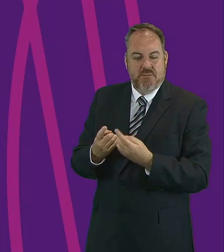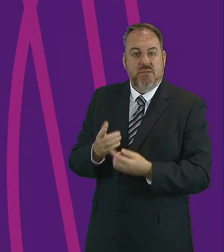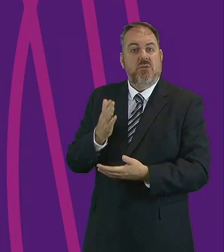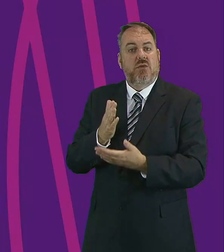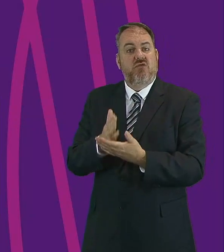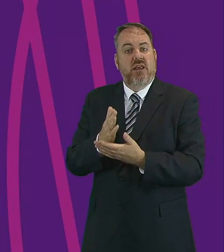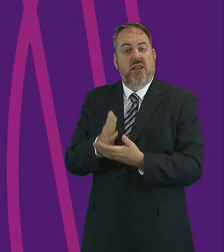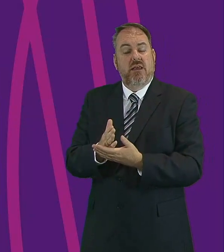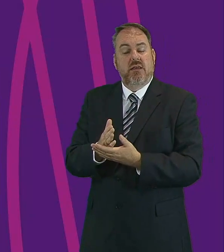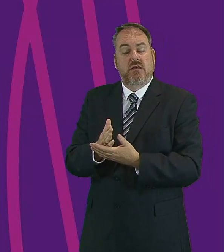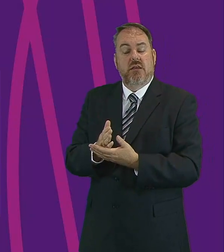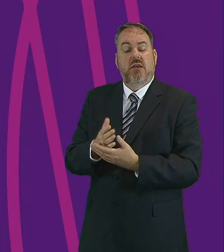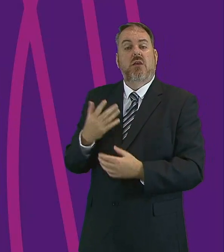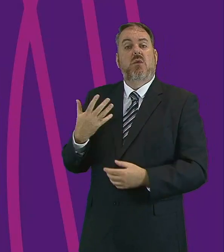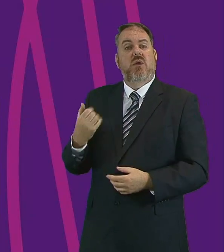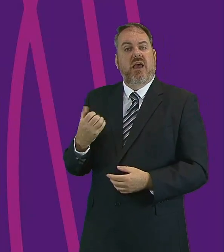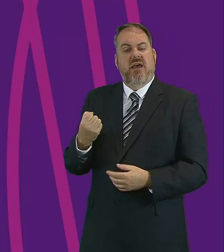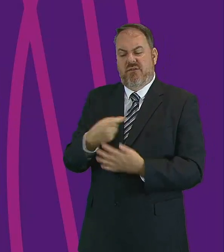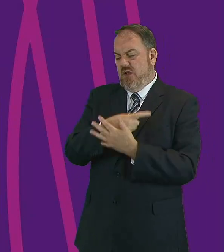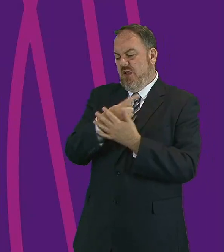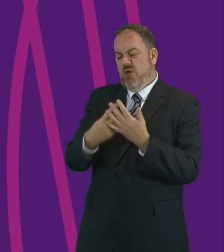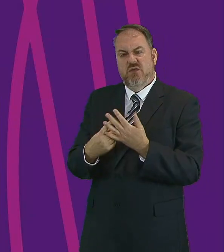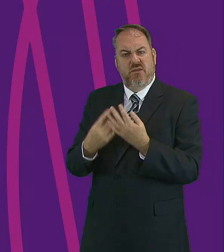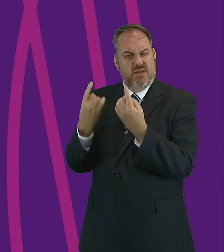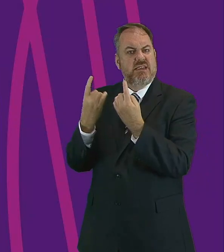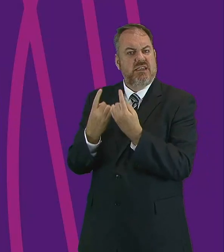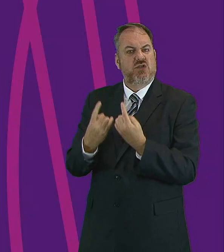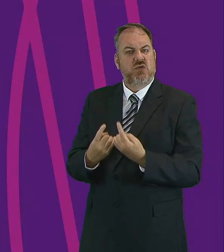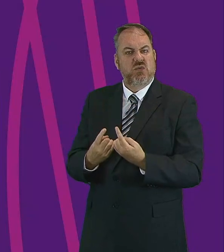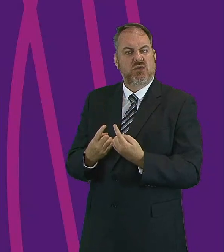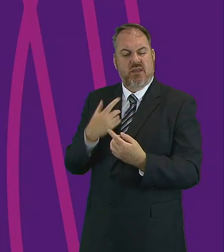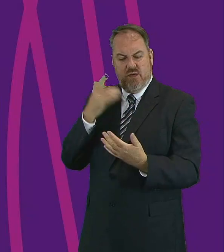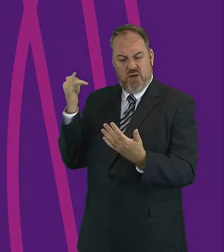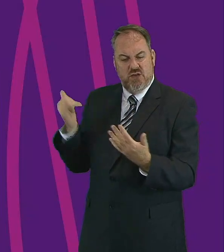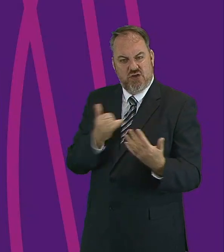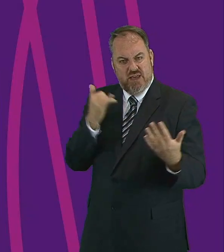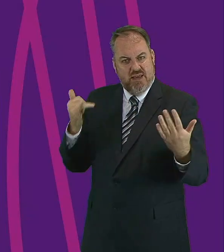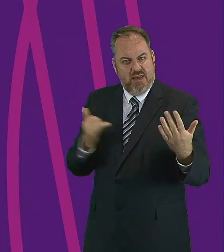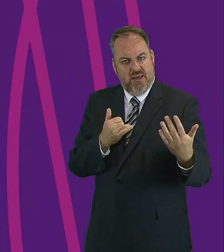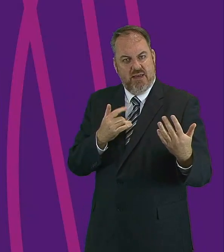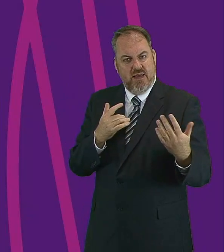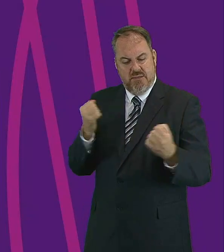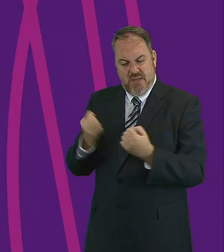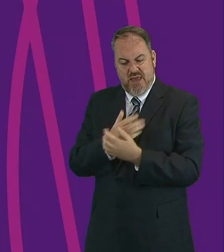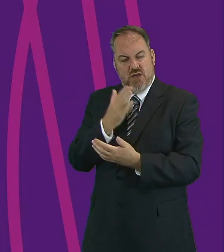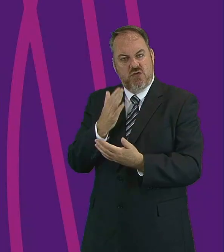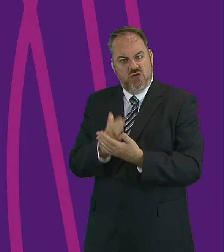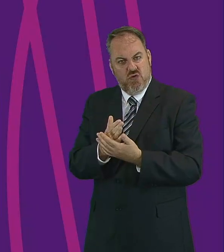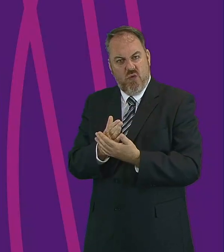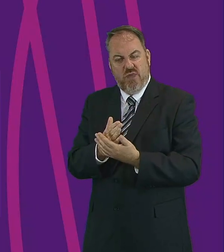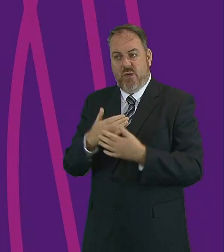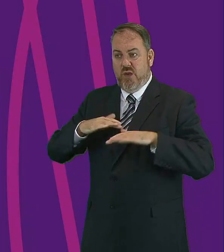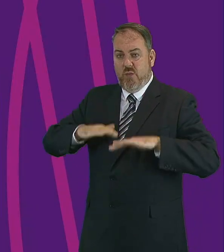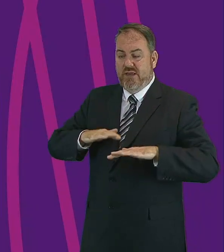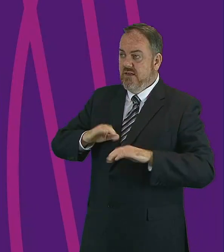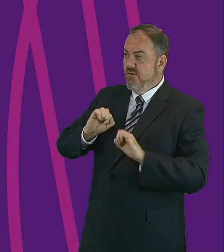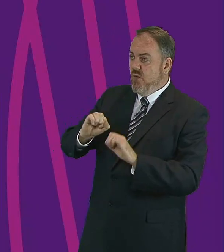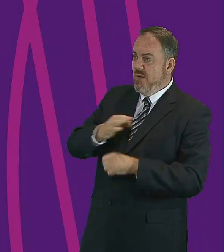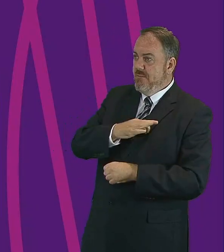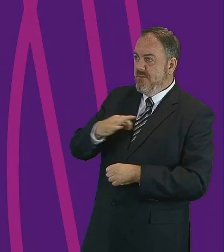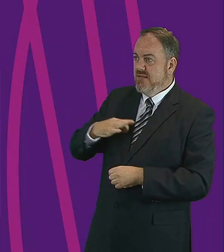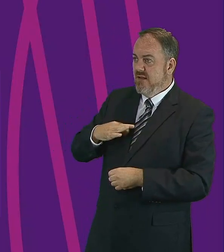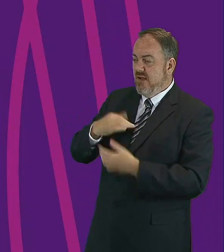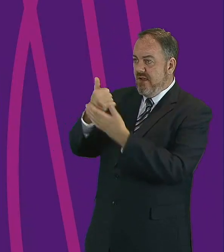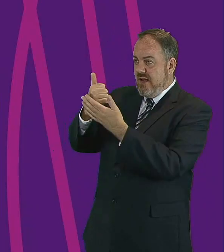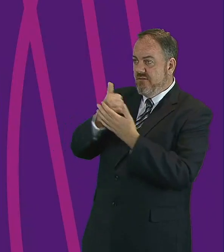whole range of issues, that we continue to keep under review and take ongoing clinical advice on. The balance of